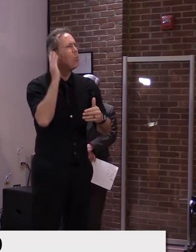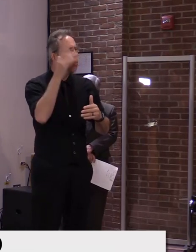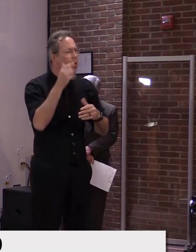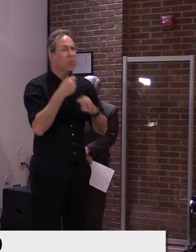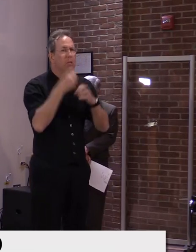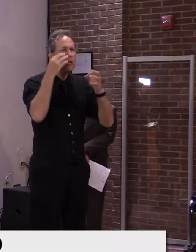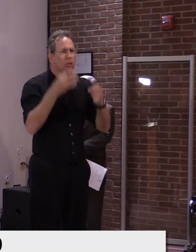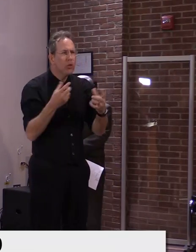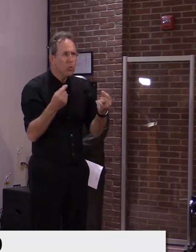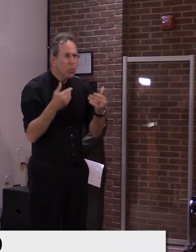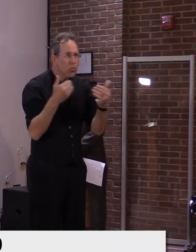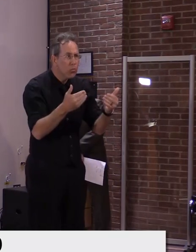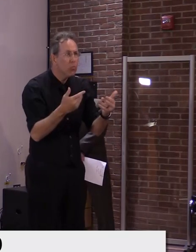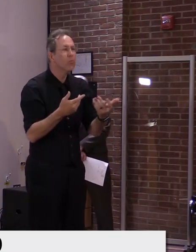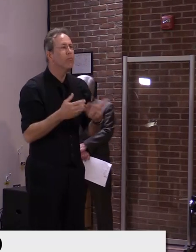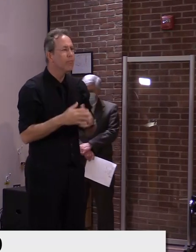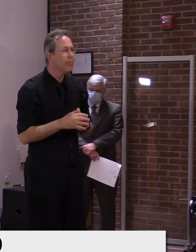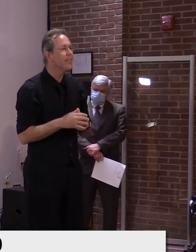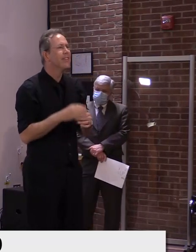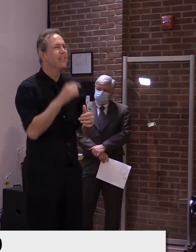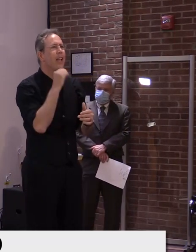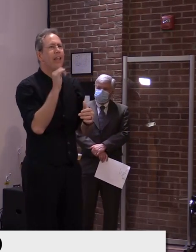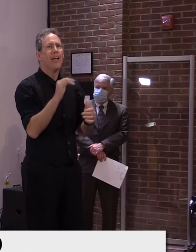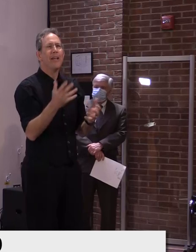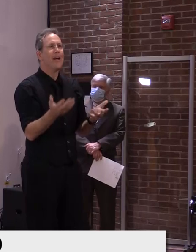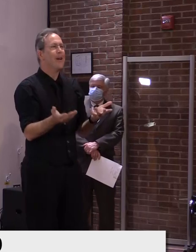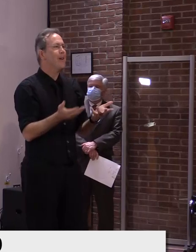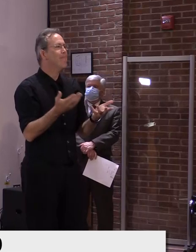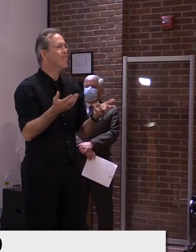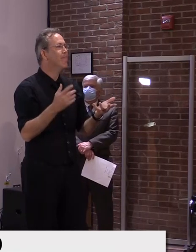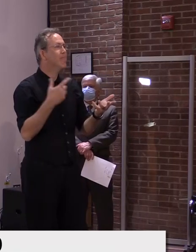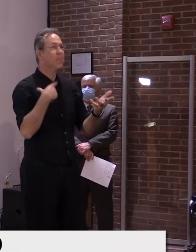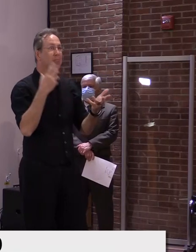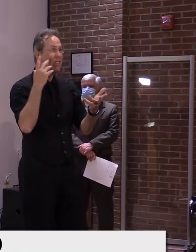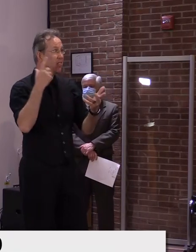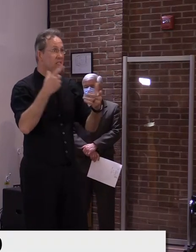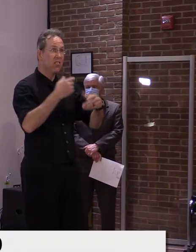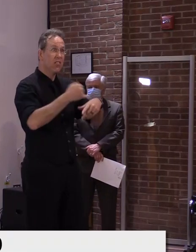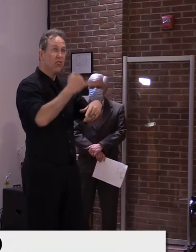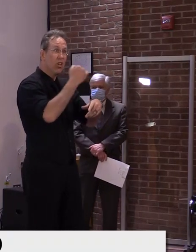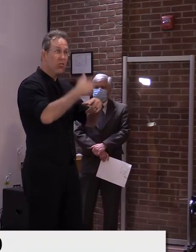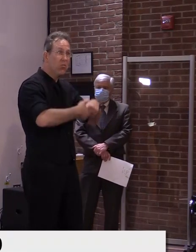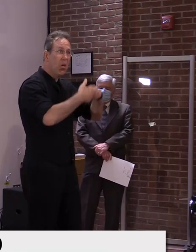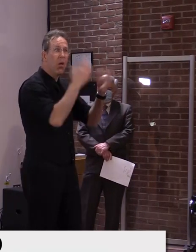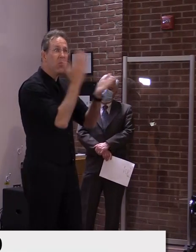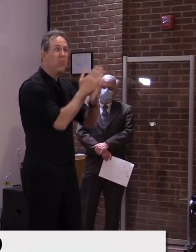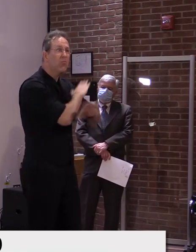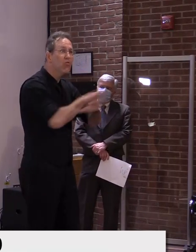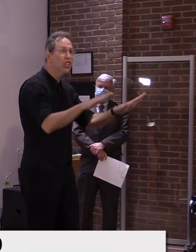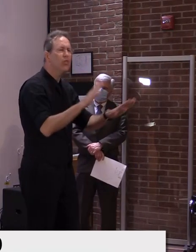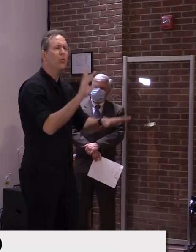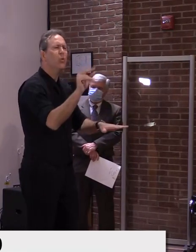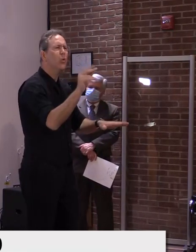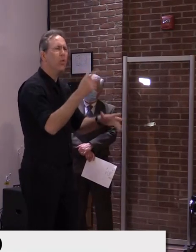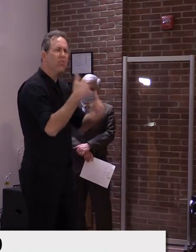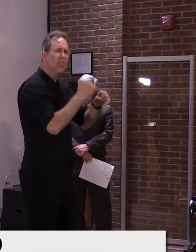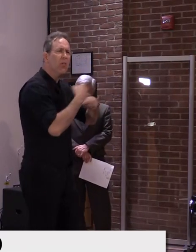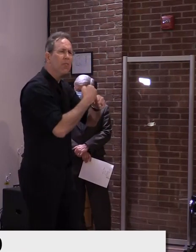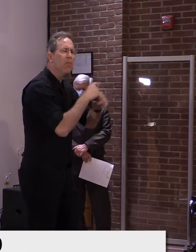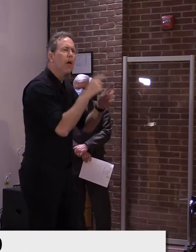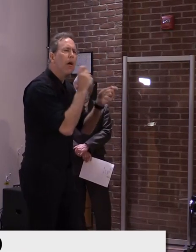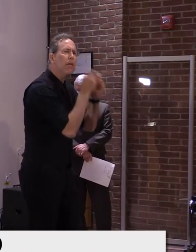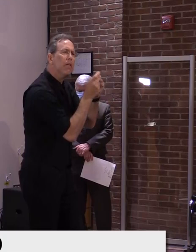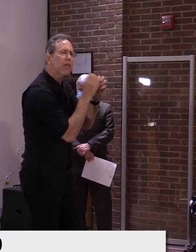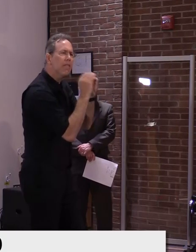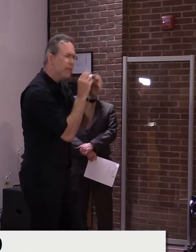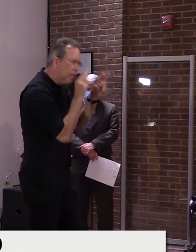it's not as though they're not making the Johnson & Johnson at this point in time either. Keep that in mind. So this inventory will be